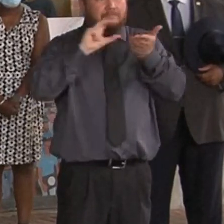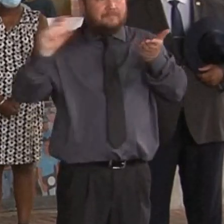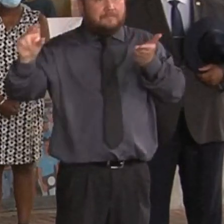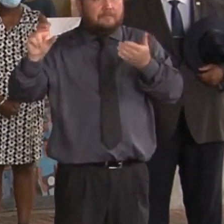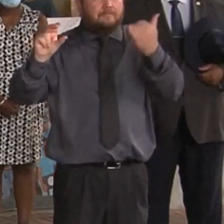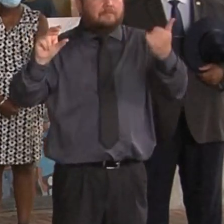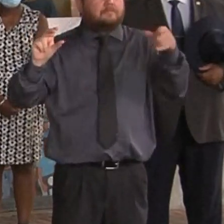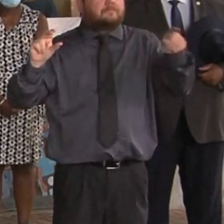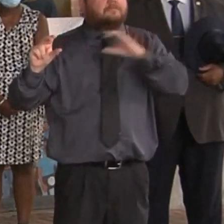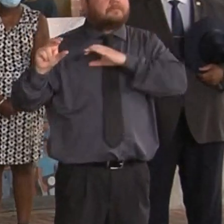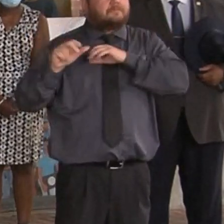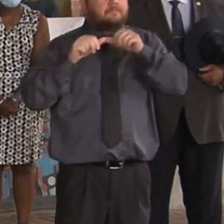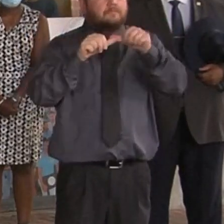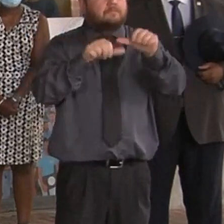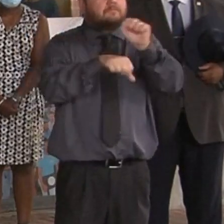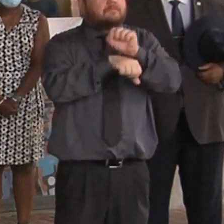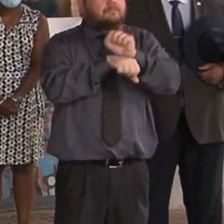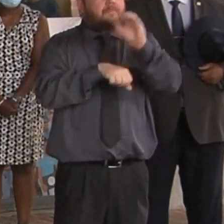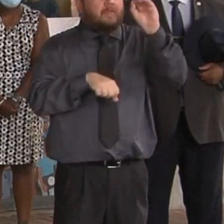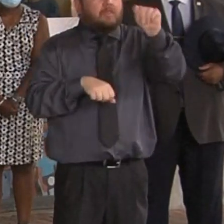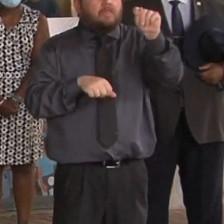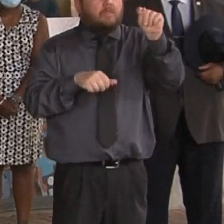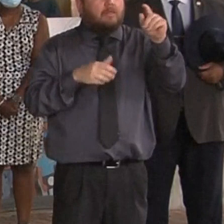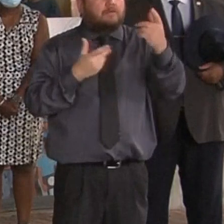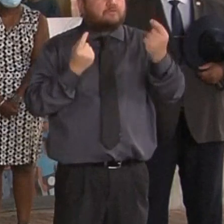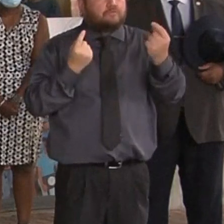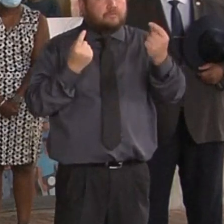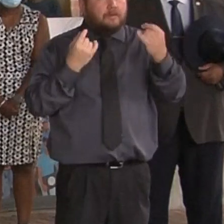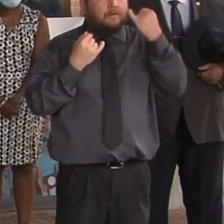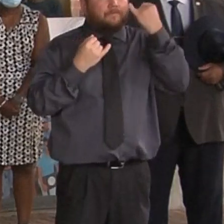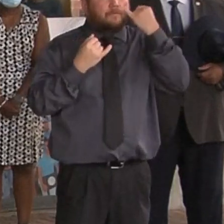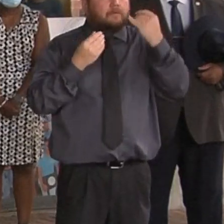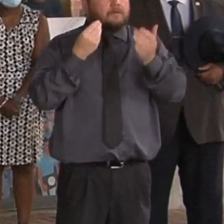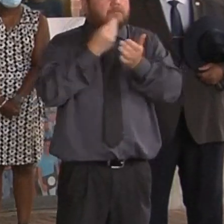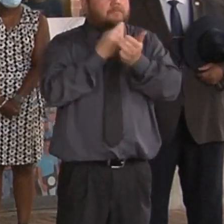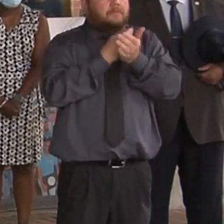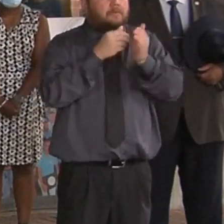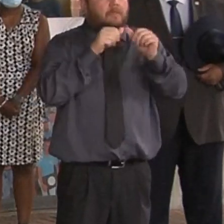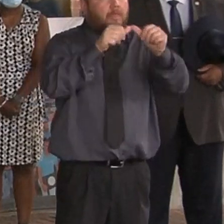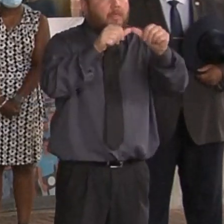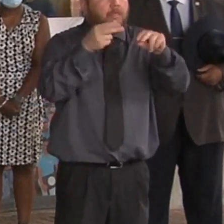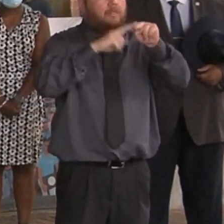year, as we were preparing our budget initially,